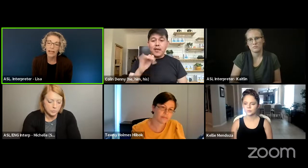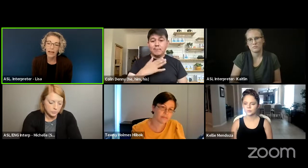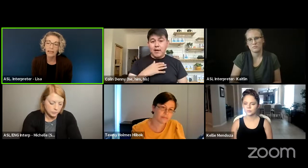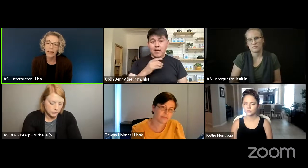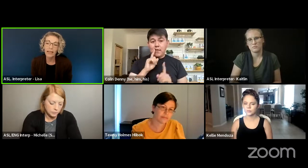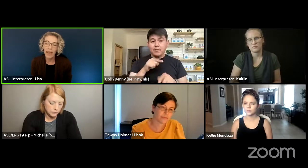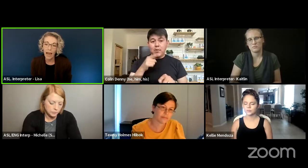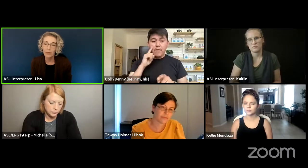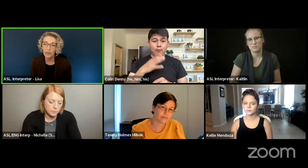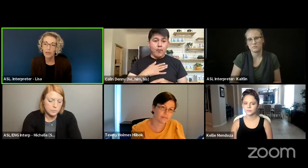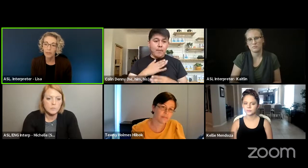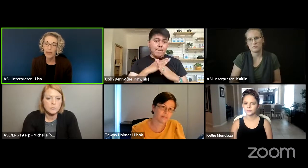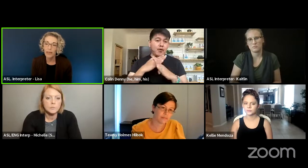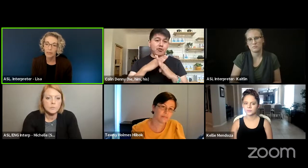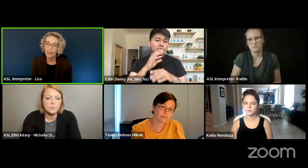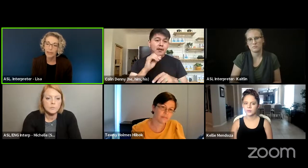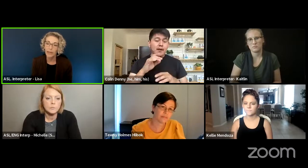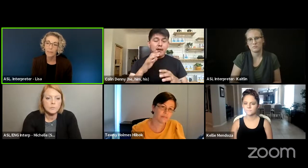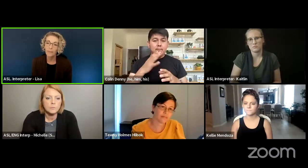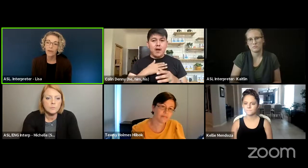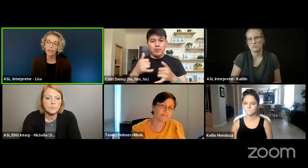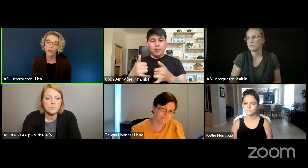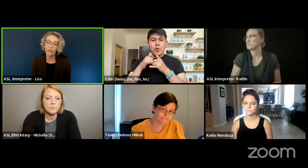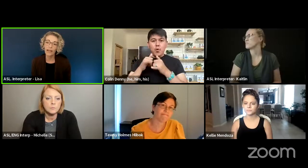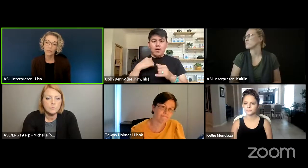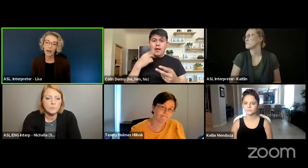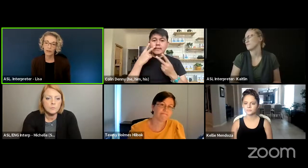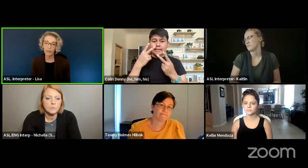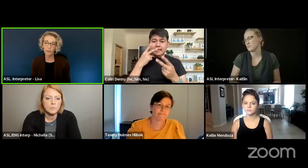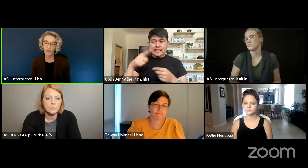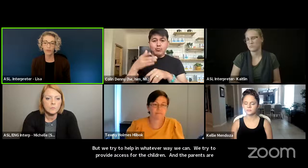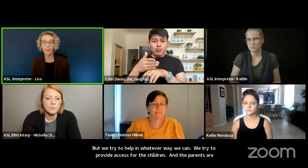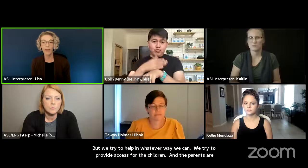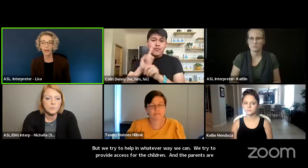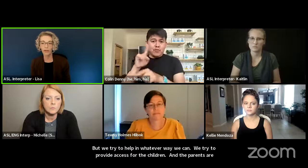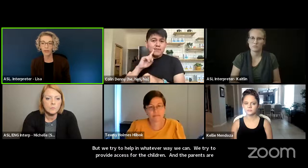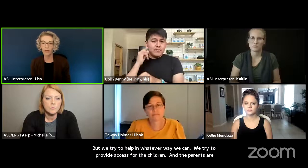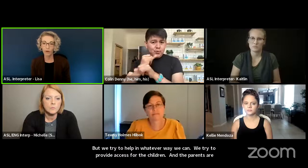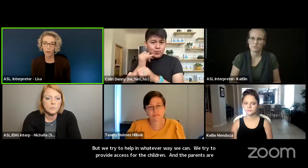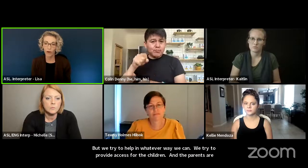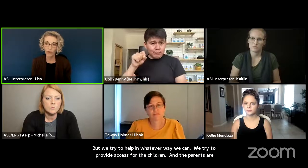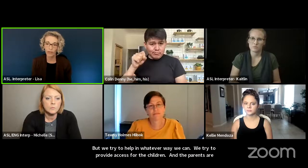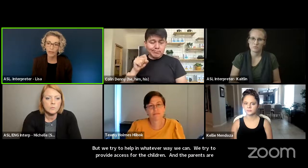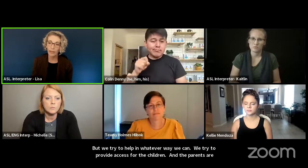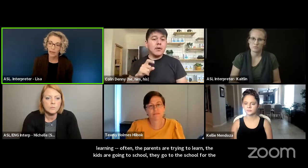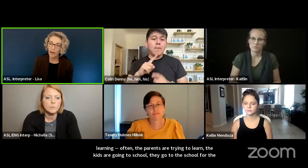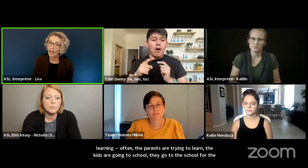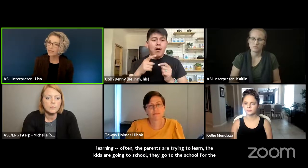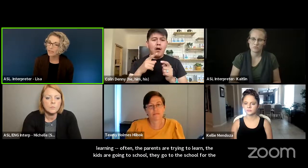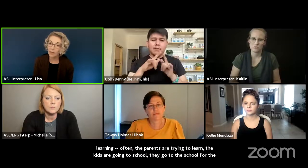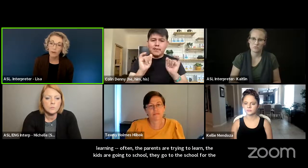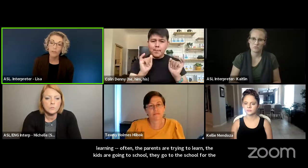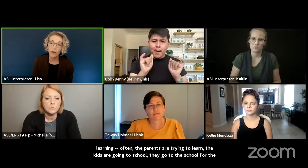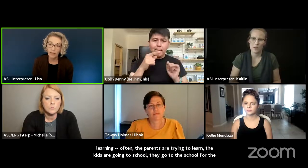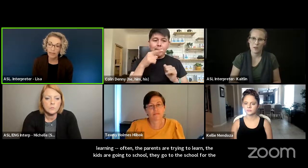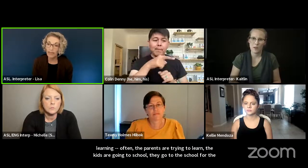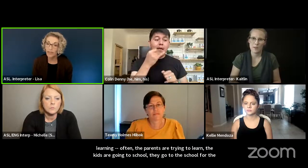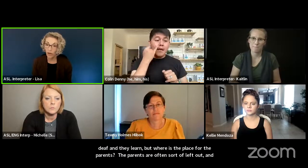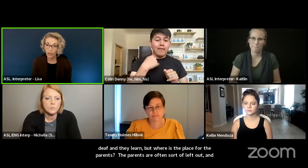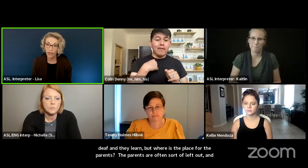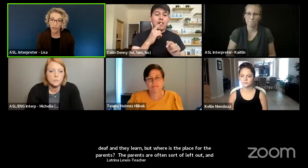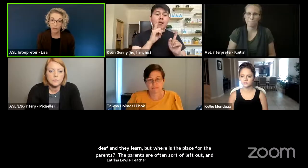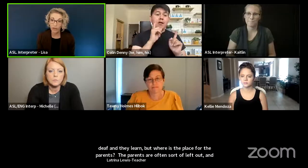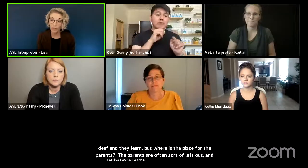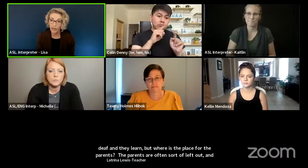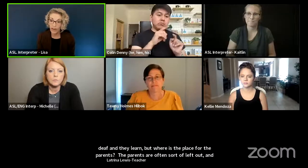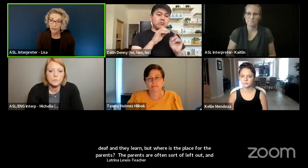parents. That's a gap. Sometimes that's missing. So that's my response for barriers and rewards. I see improvement when the kids